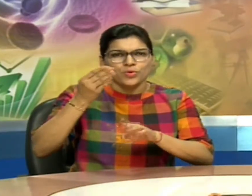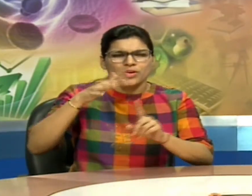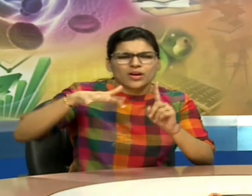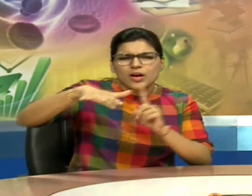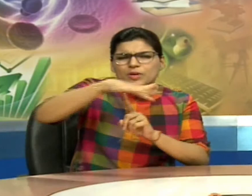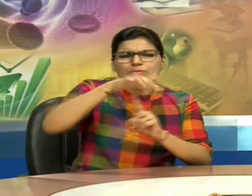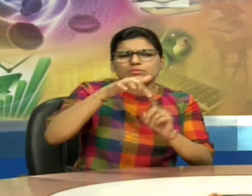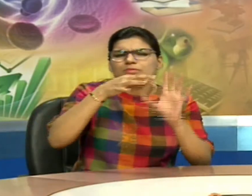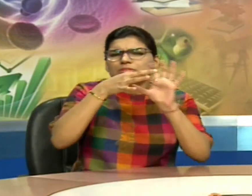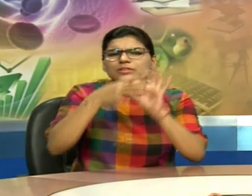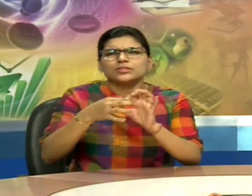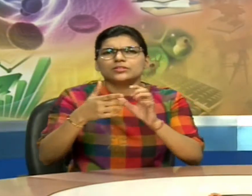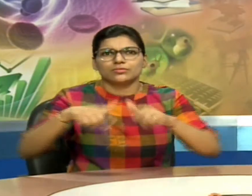environmental issues.